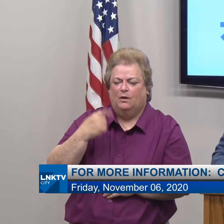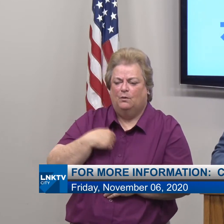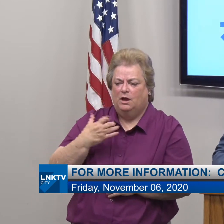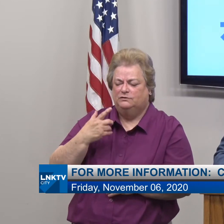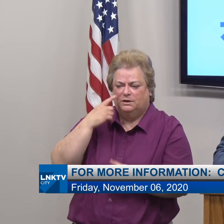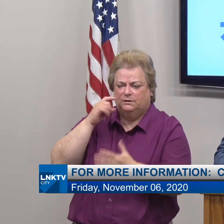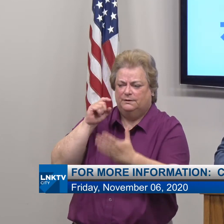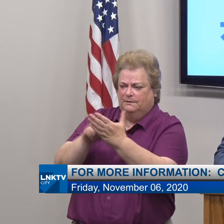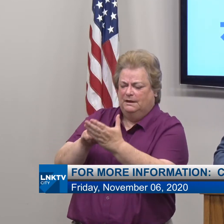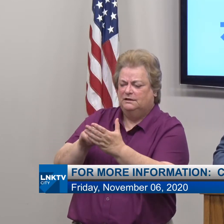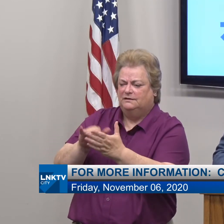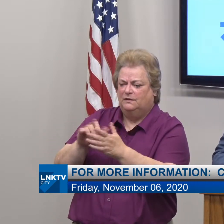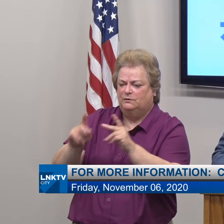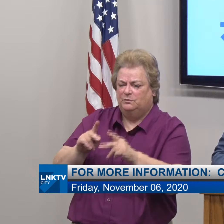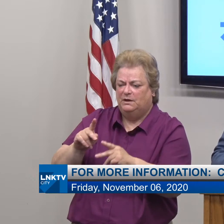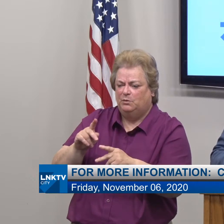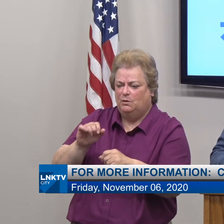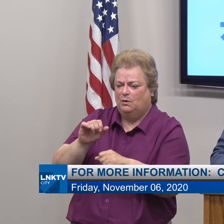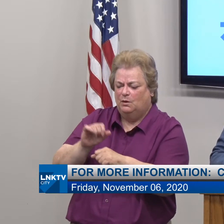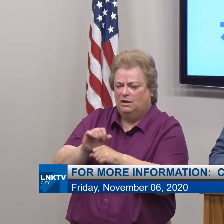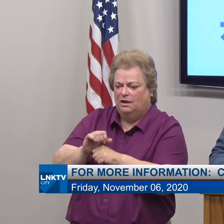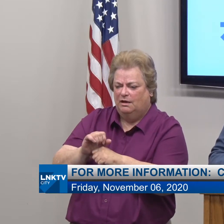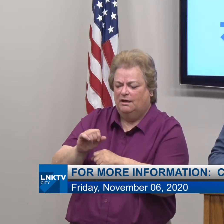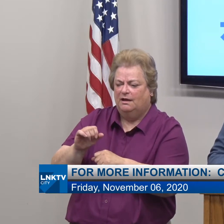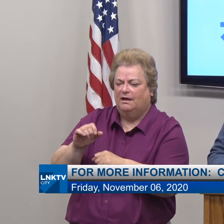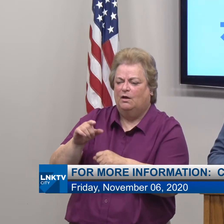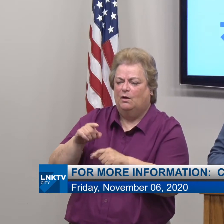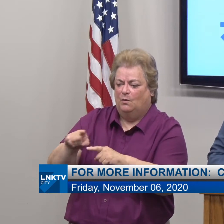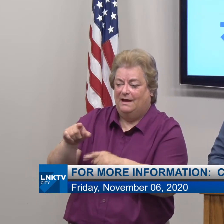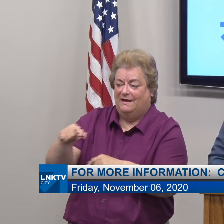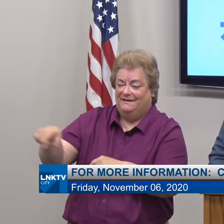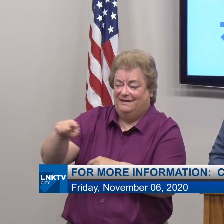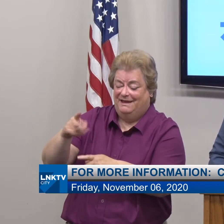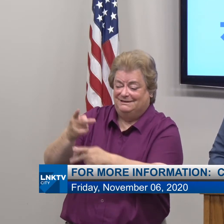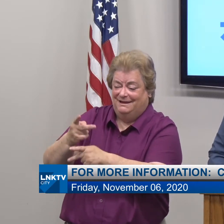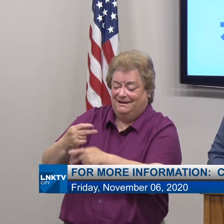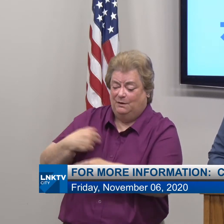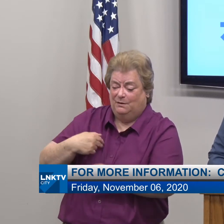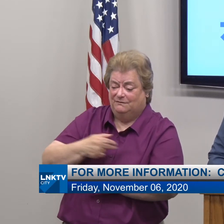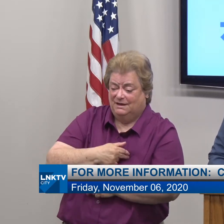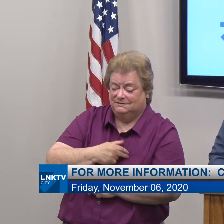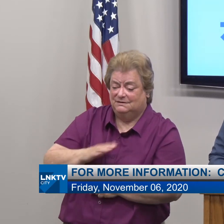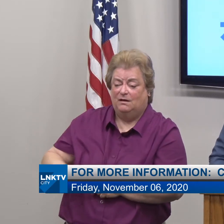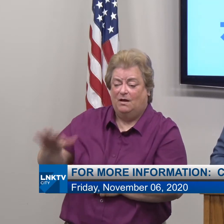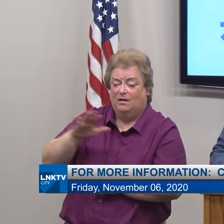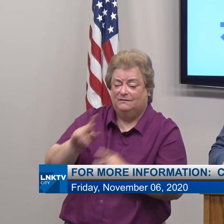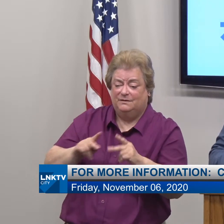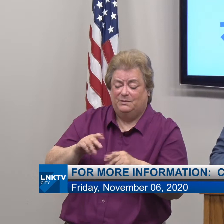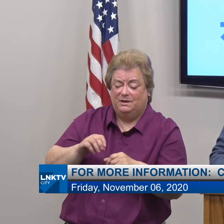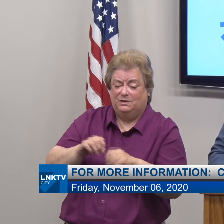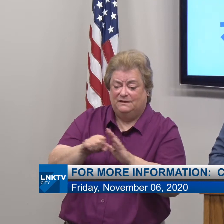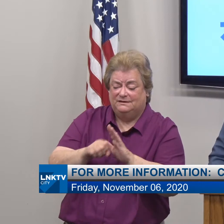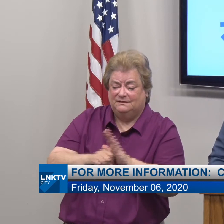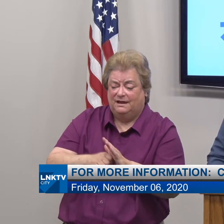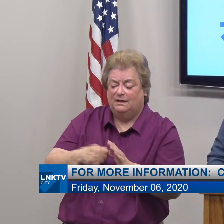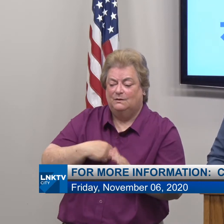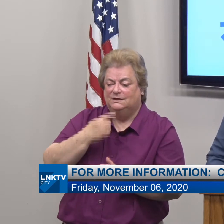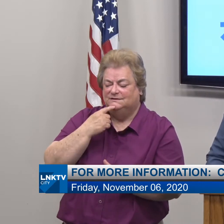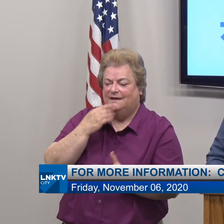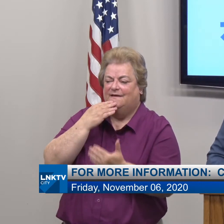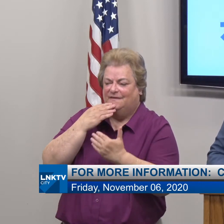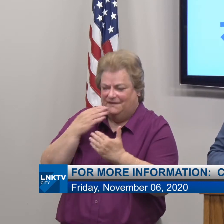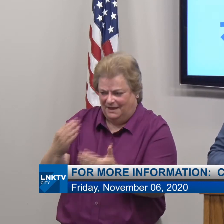workers keeping our community safe while taking care of us and residents from across the state. Thank you.